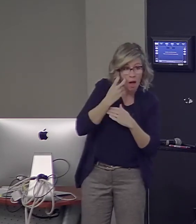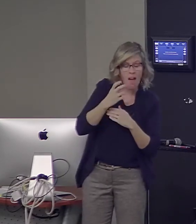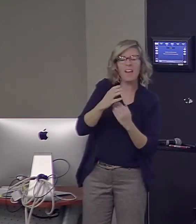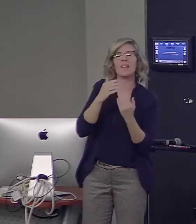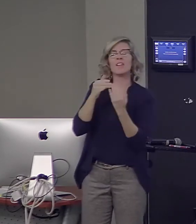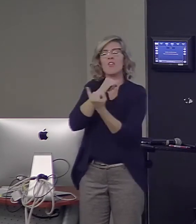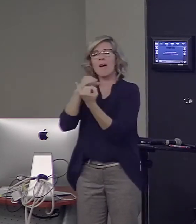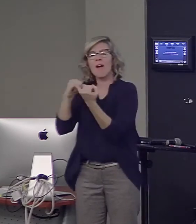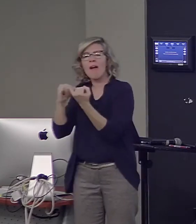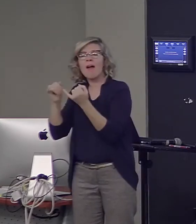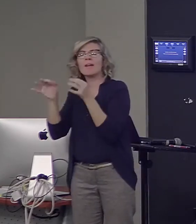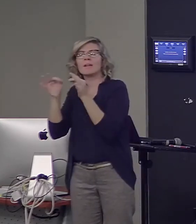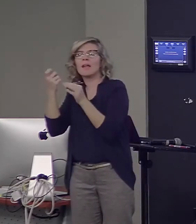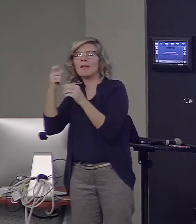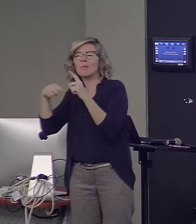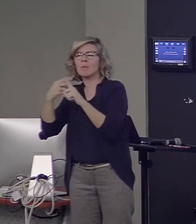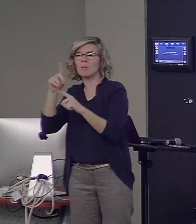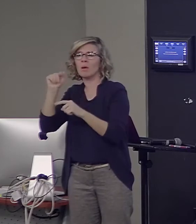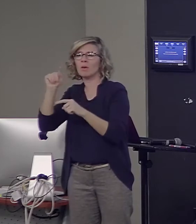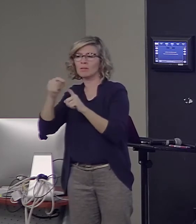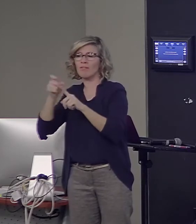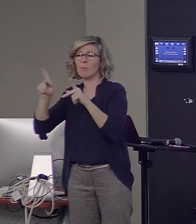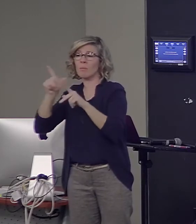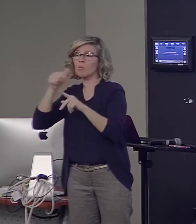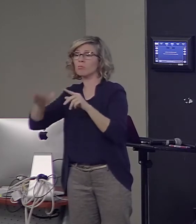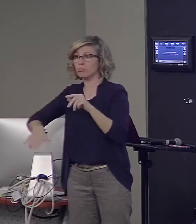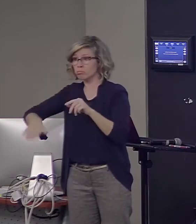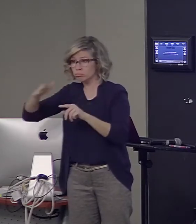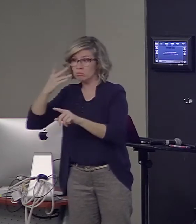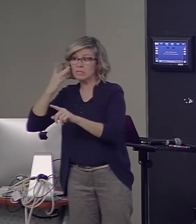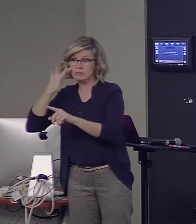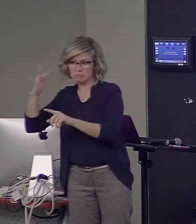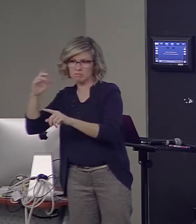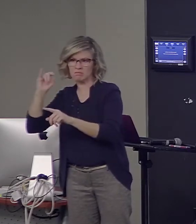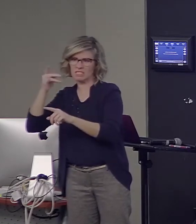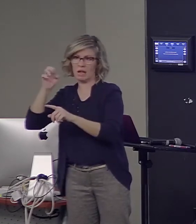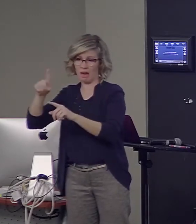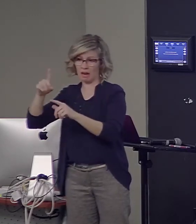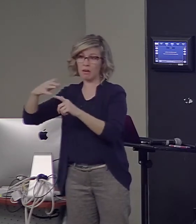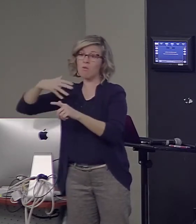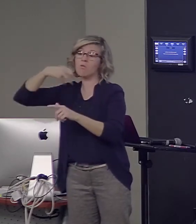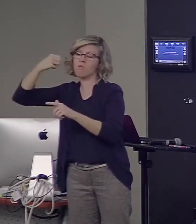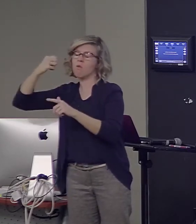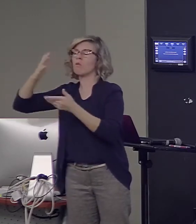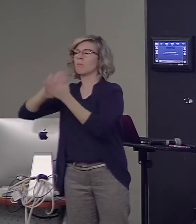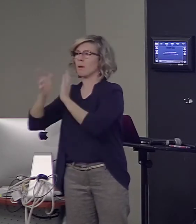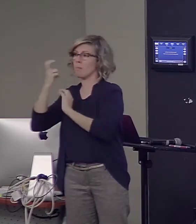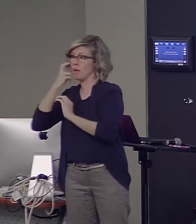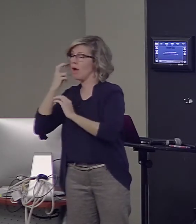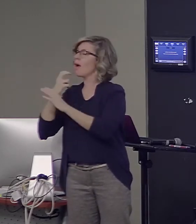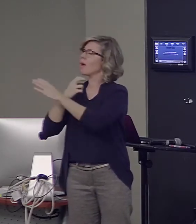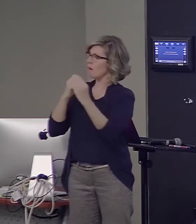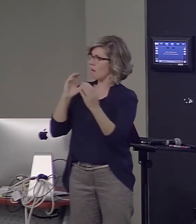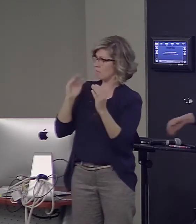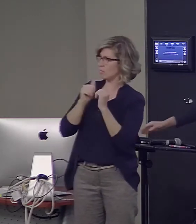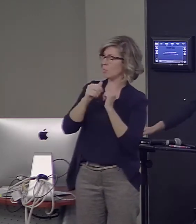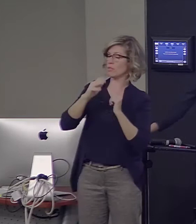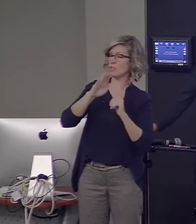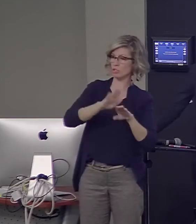end, I'll talk a little bit about data from individuals who became blind later in their life, and also children who are blind.